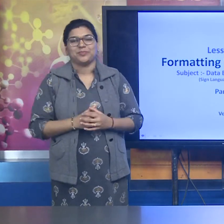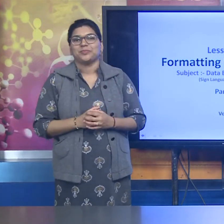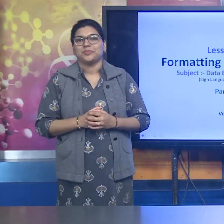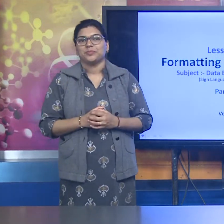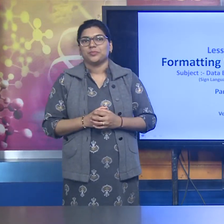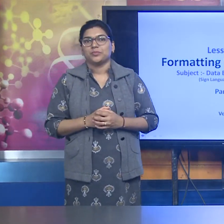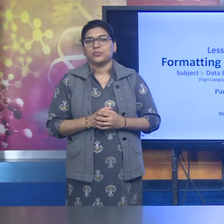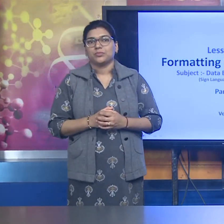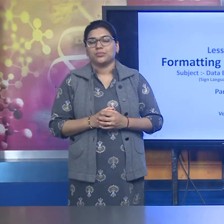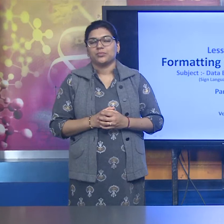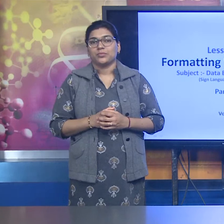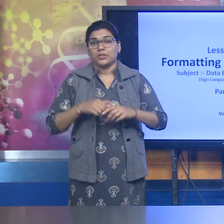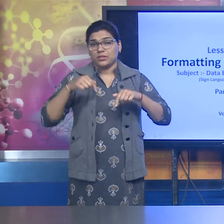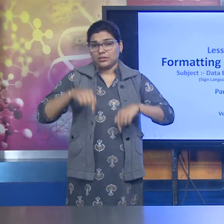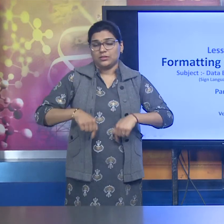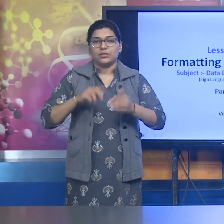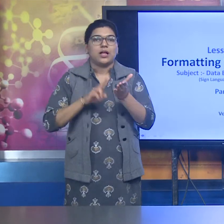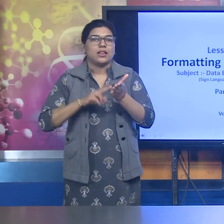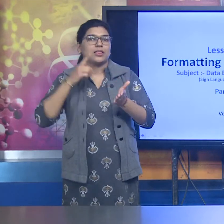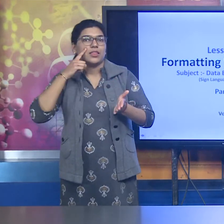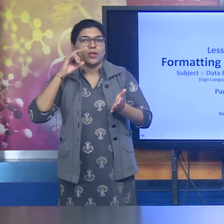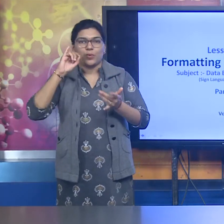Namaste. Welcome you all in